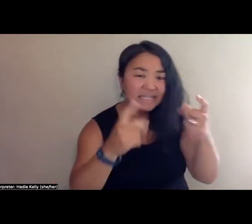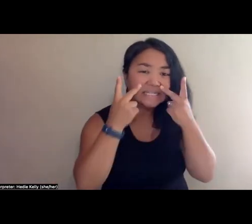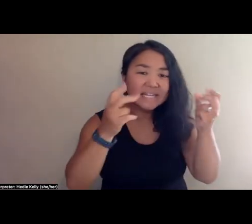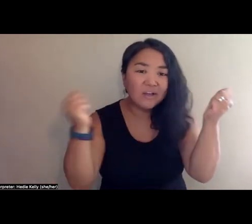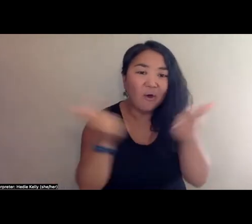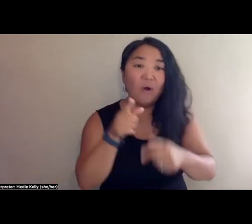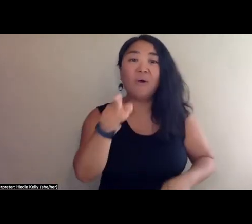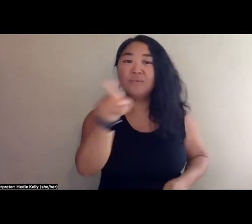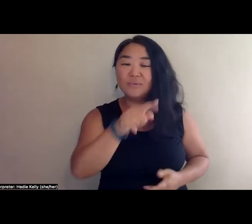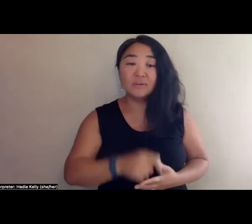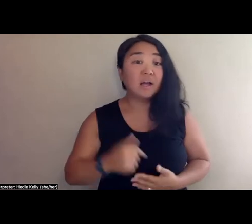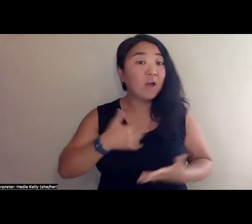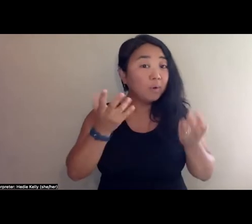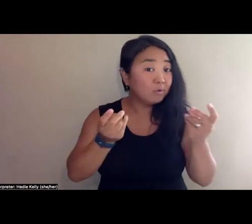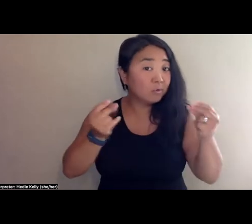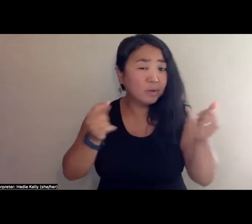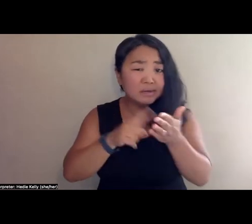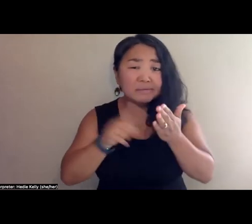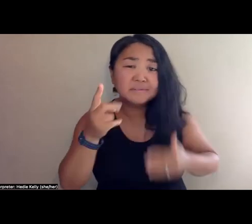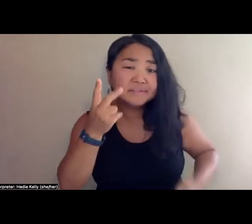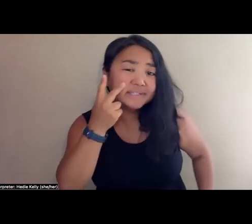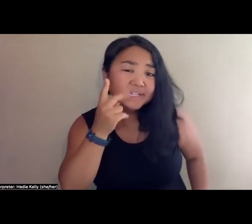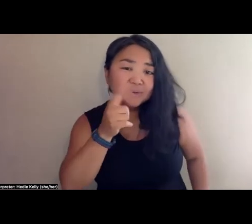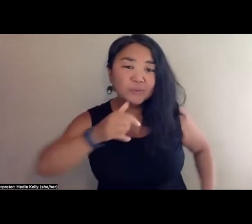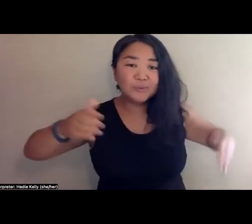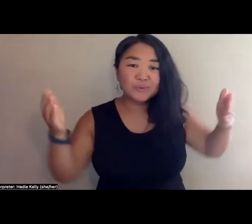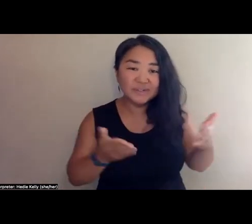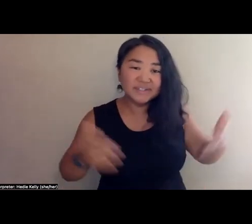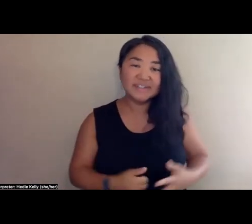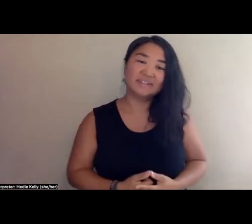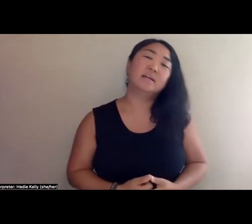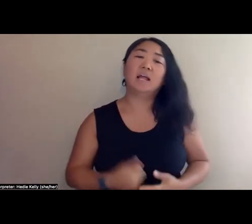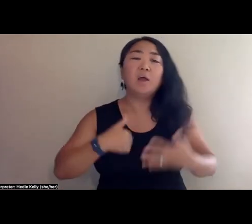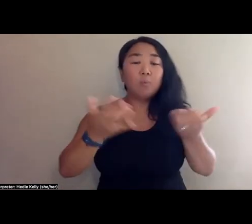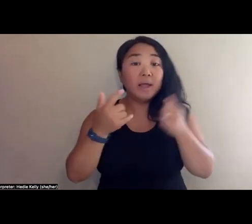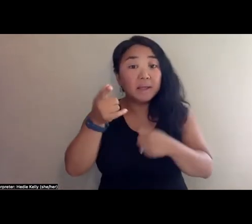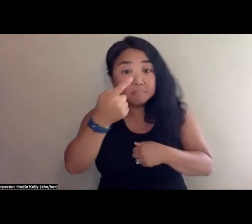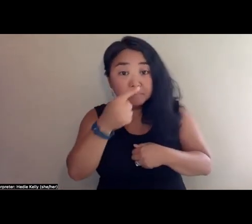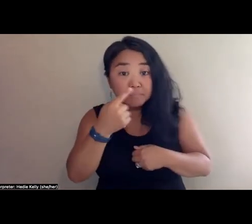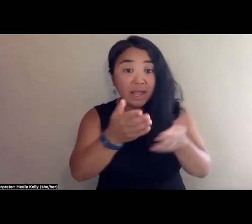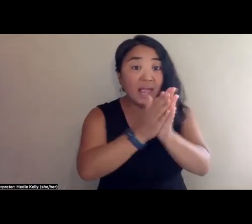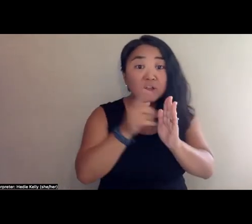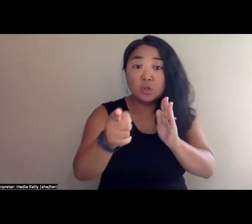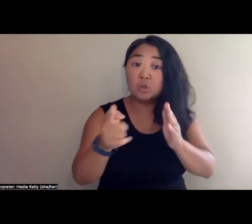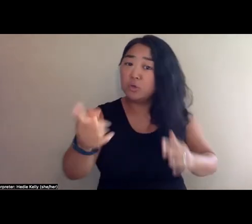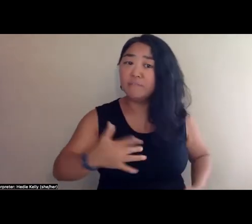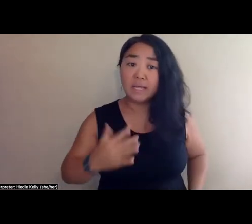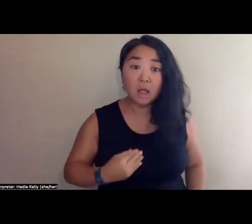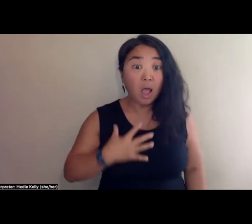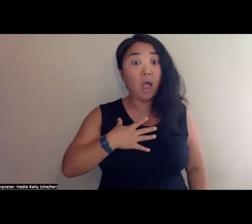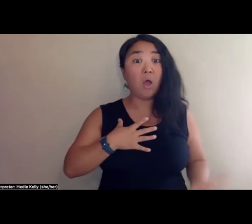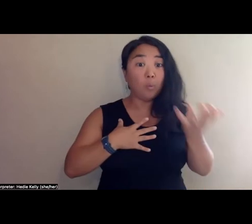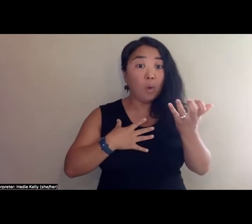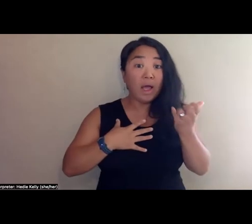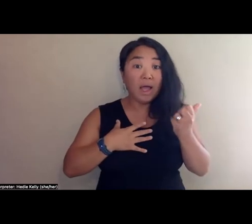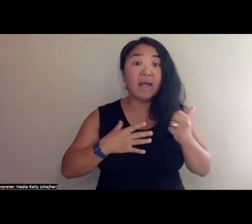a quick check-in of everyone who's here and ask you to, if your camera's not on, but you're inspired to turn your camera on, you can also just use